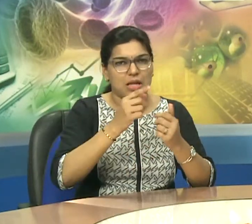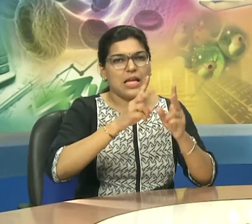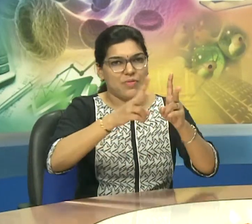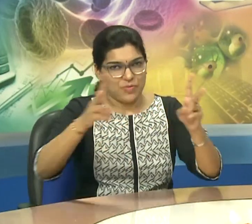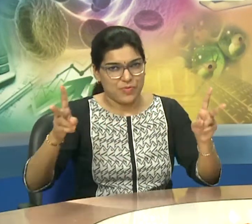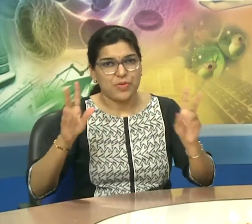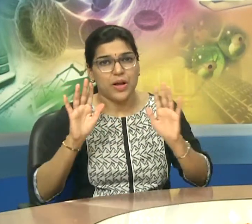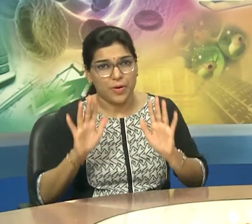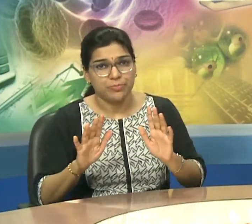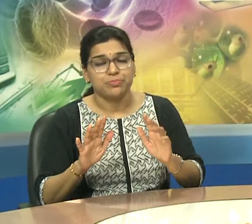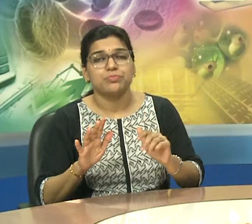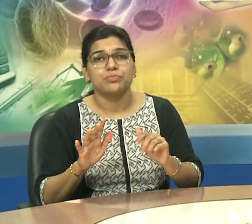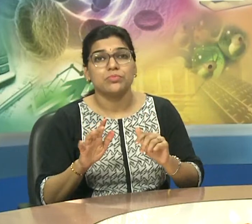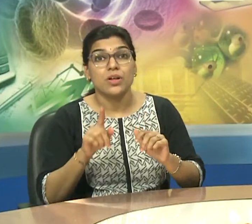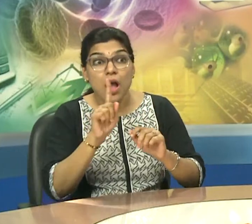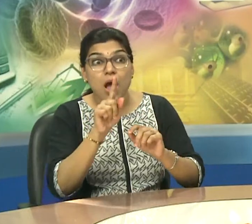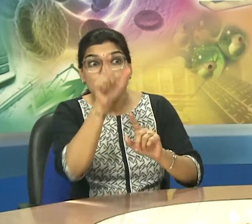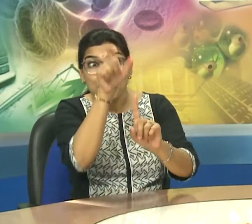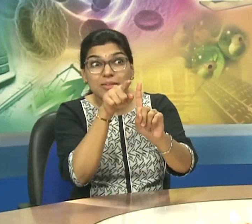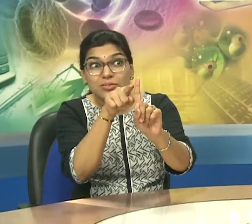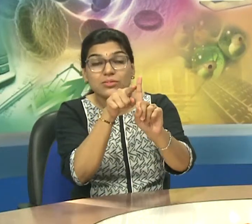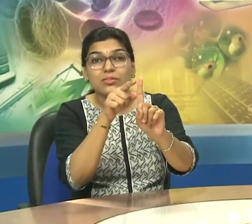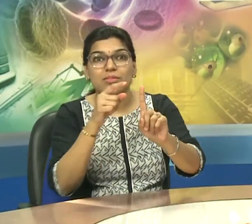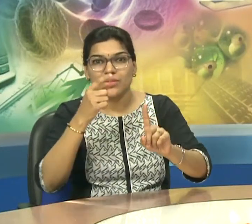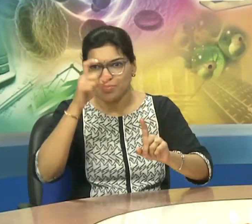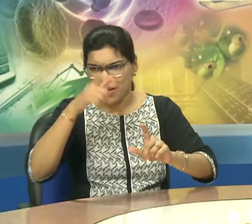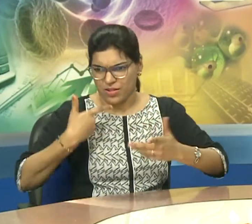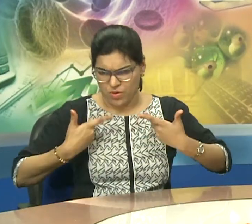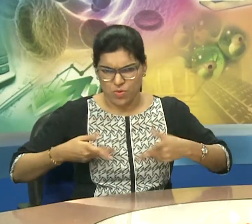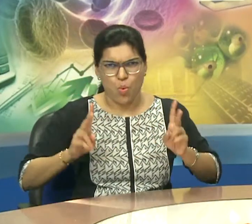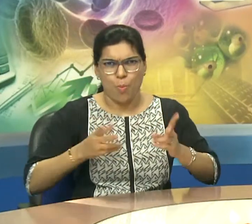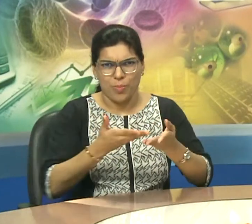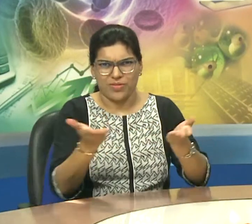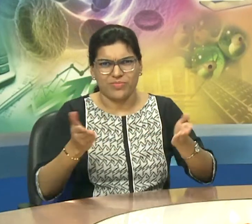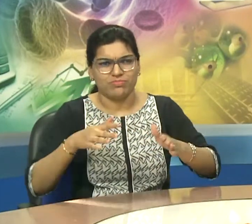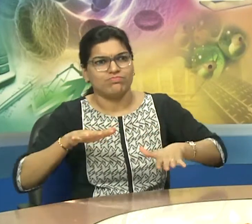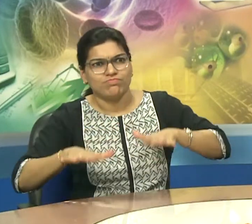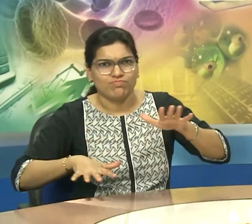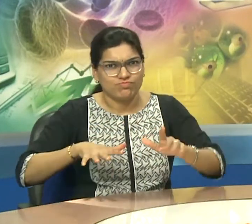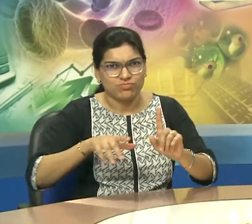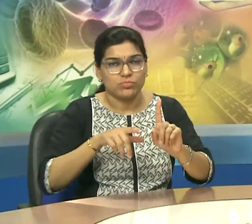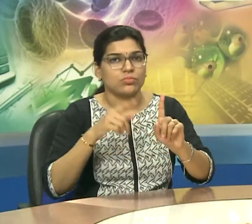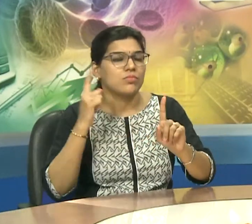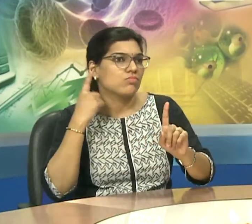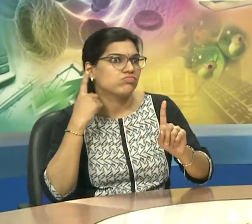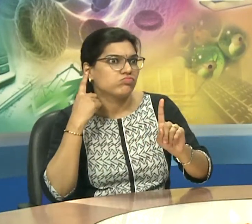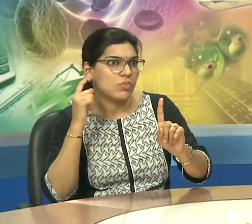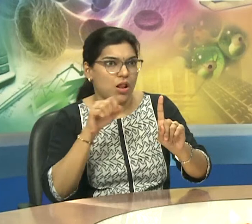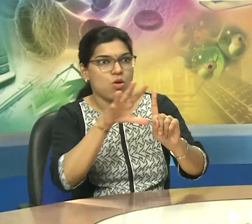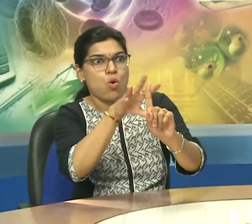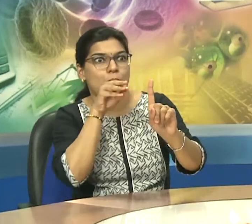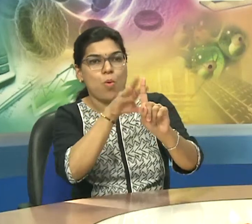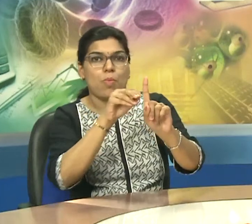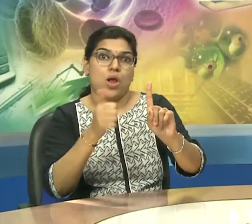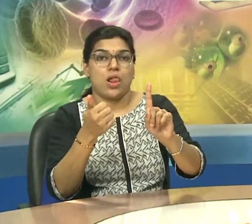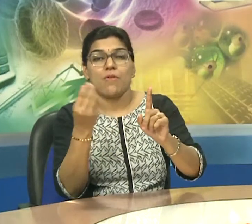Few can mimic and they can talk, but there are few others they cannot mimic and they cannot